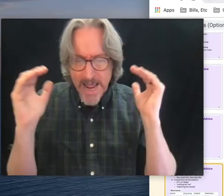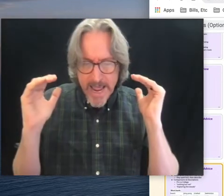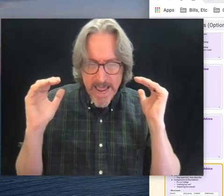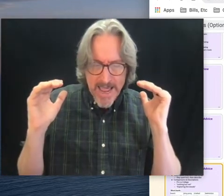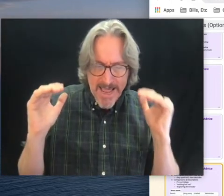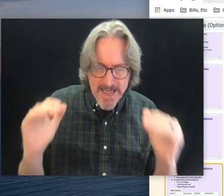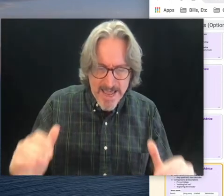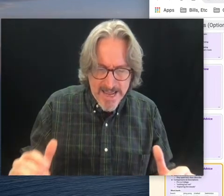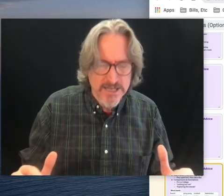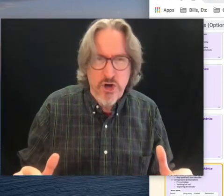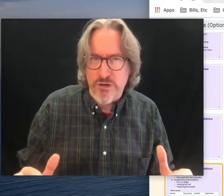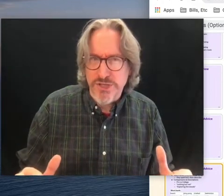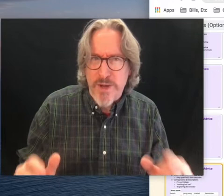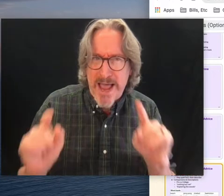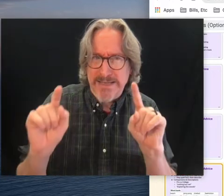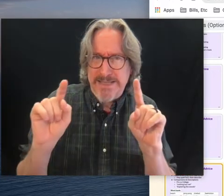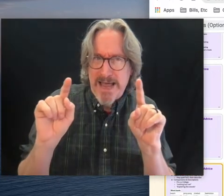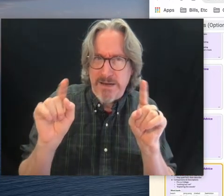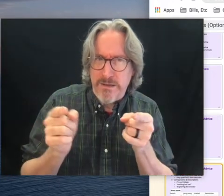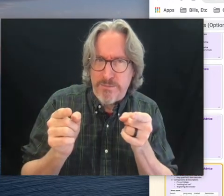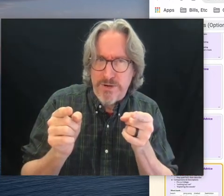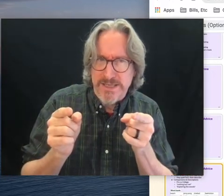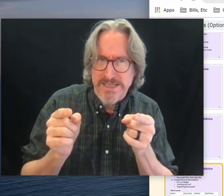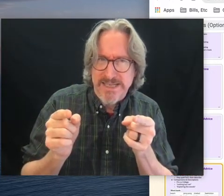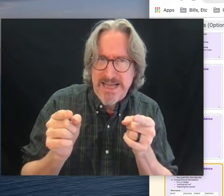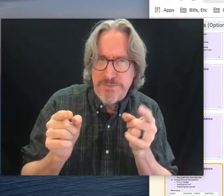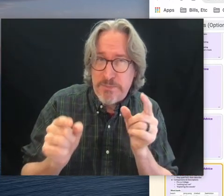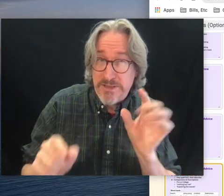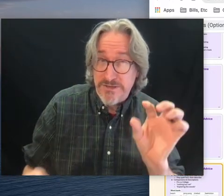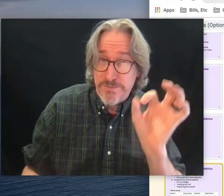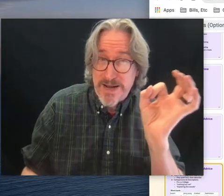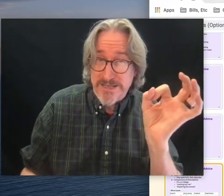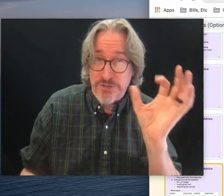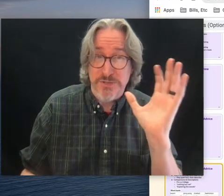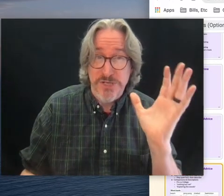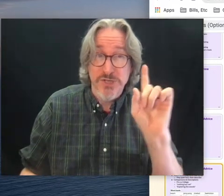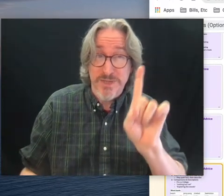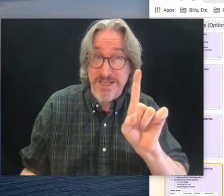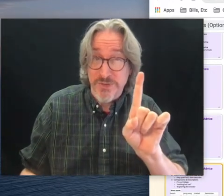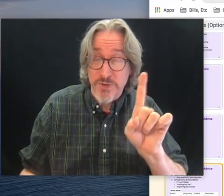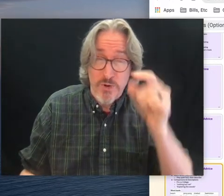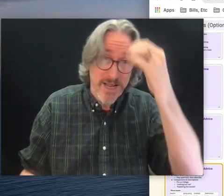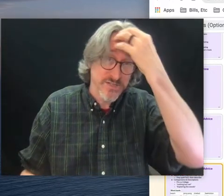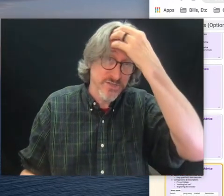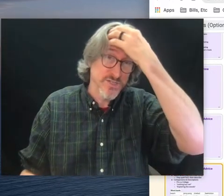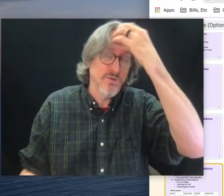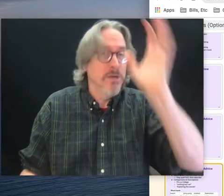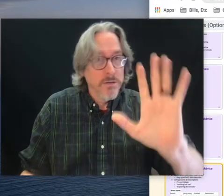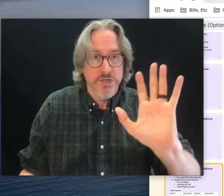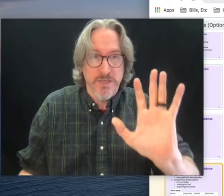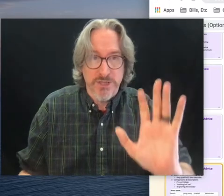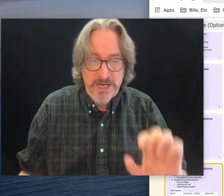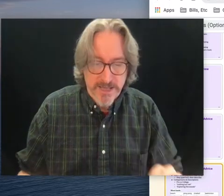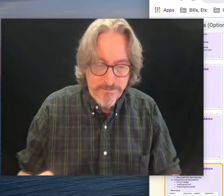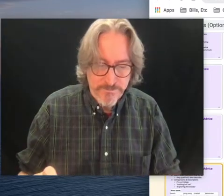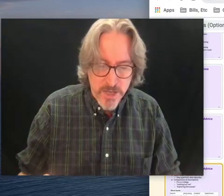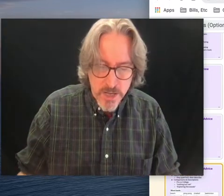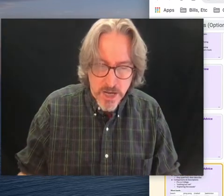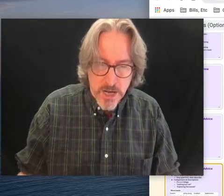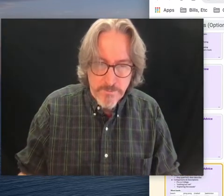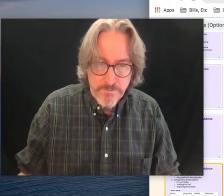then eight also has that parentheses S, but there's back to circles. So I think it's only one answer. So just double check